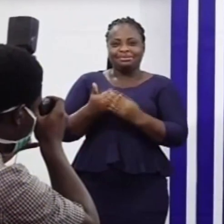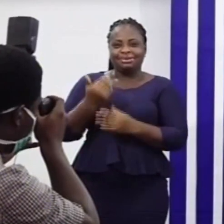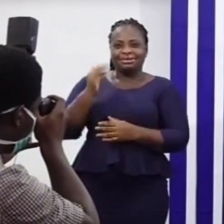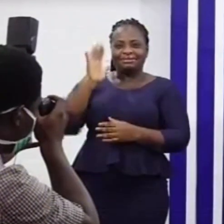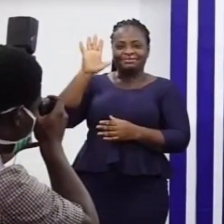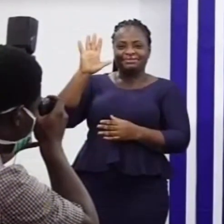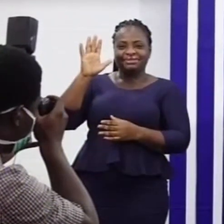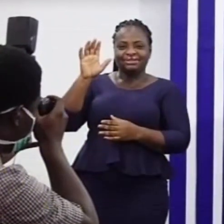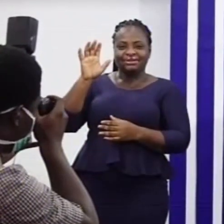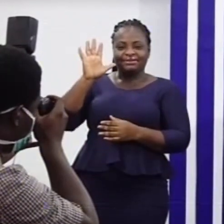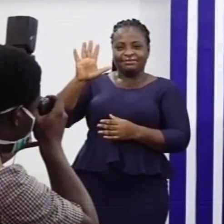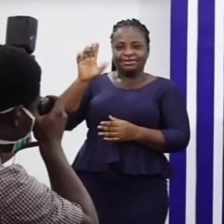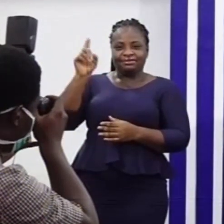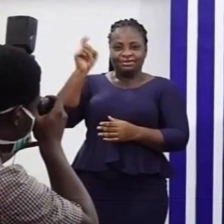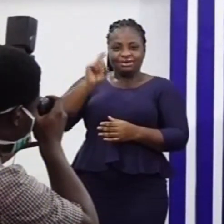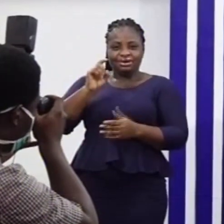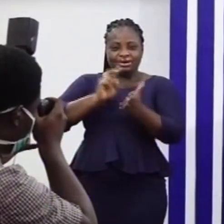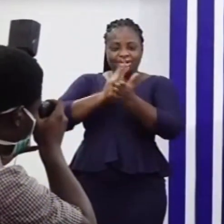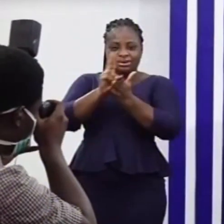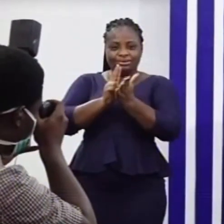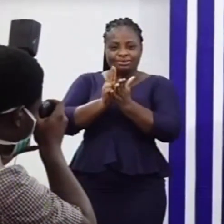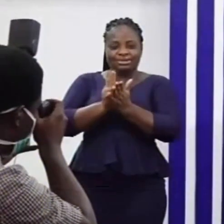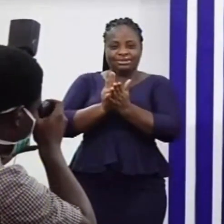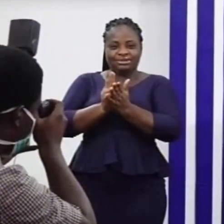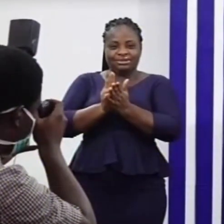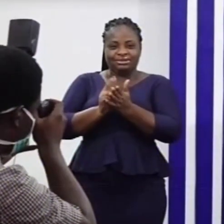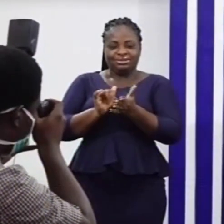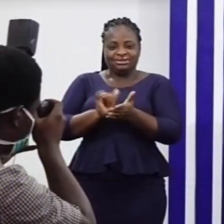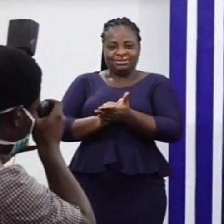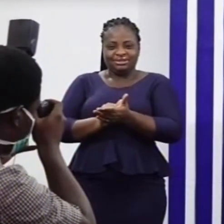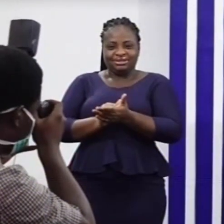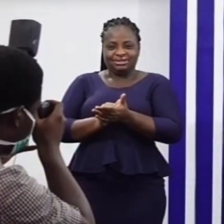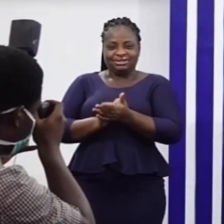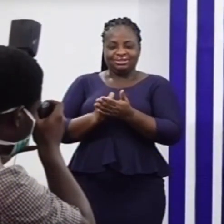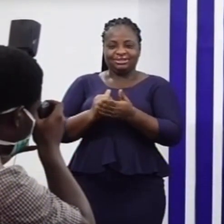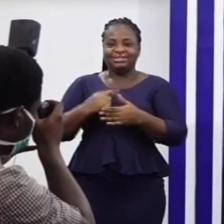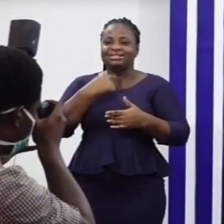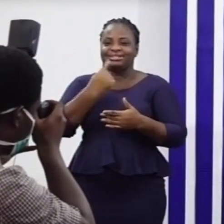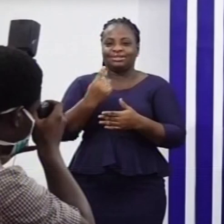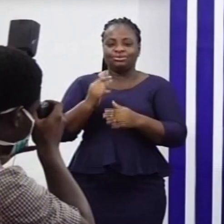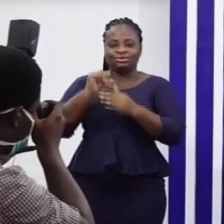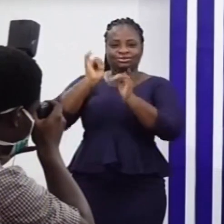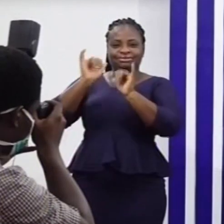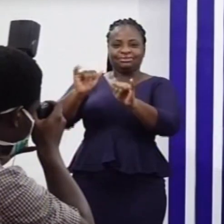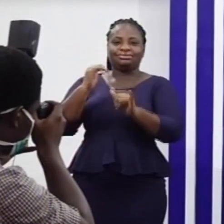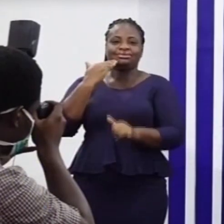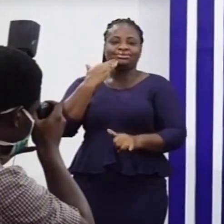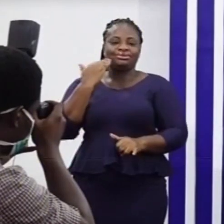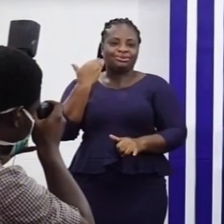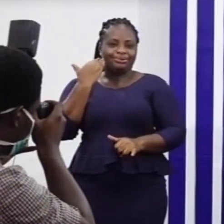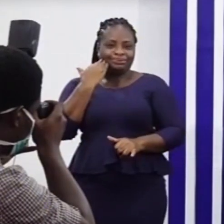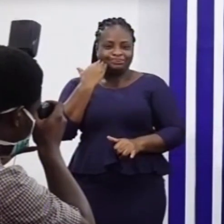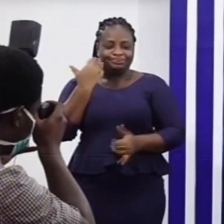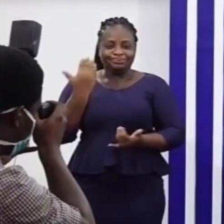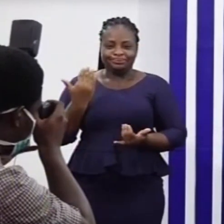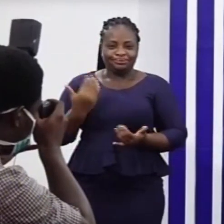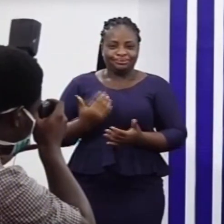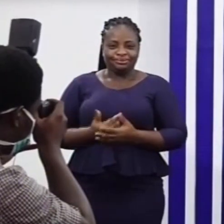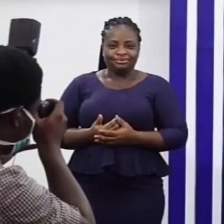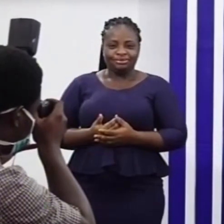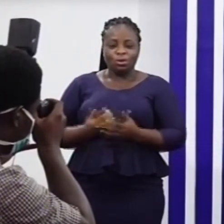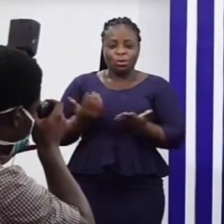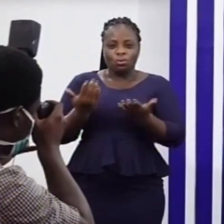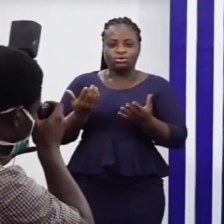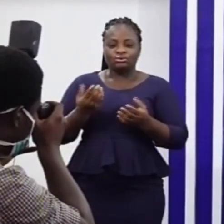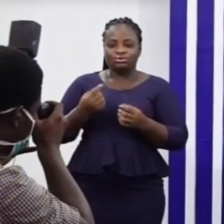half hours since the stay-at-home orders kicked in, or the restrictions, properly so-called, kicked in. We want to give a